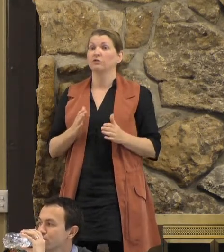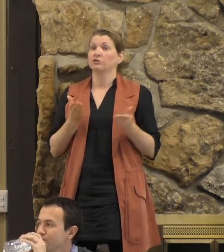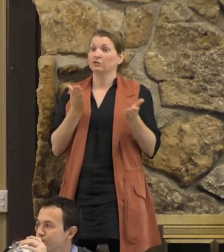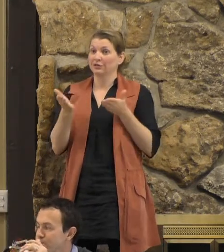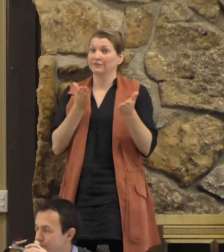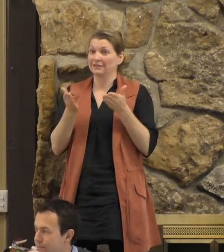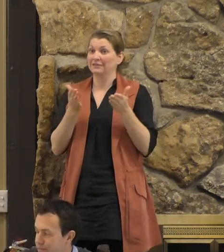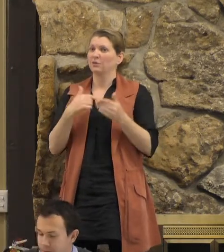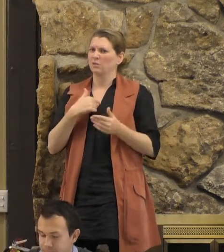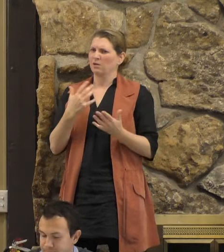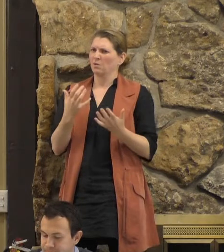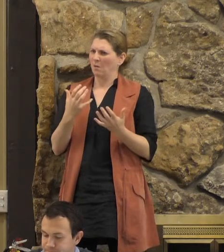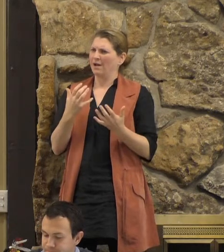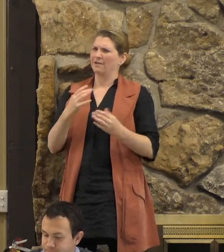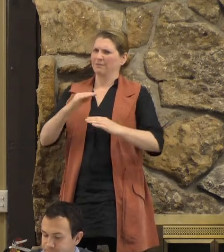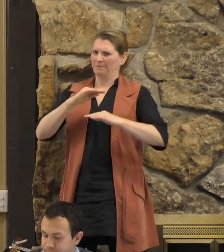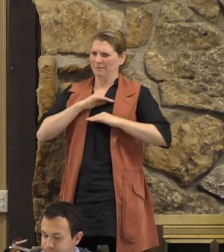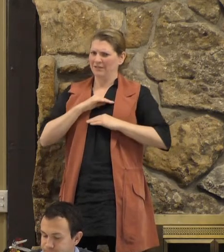goals.